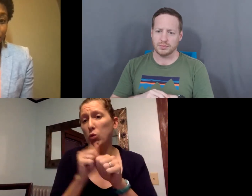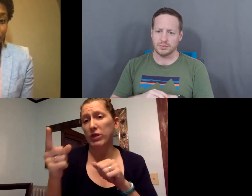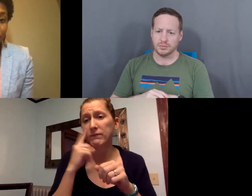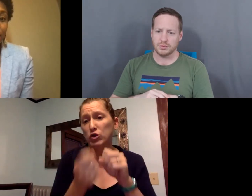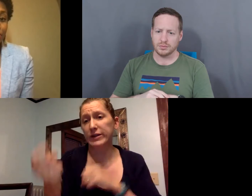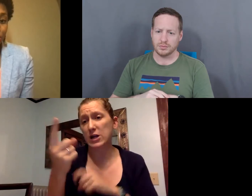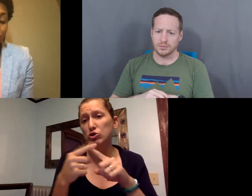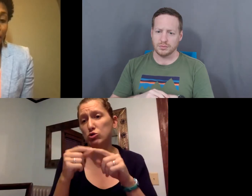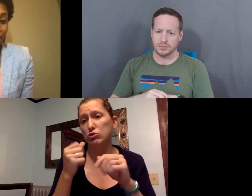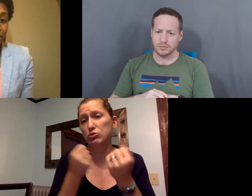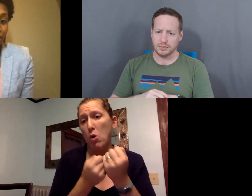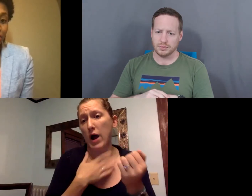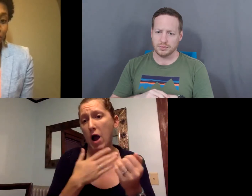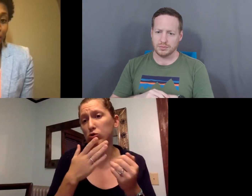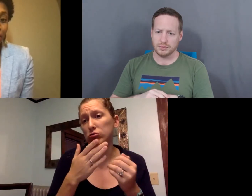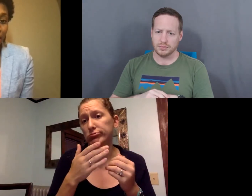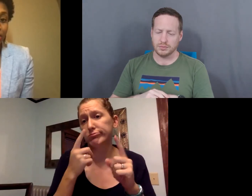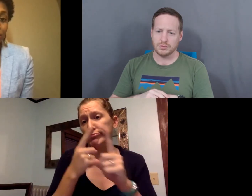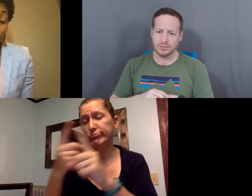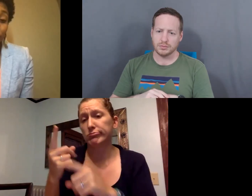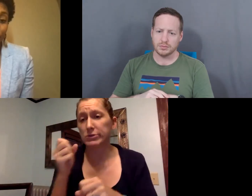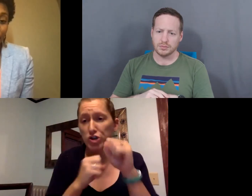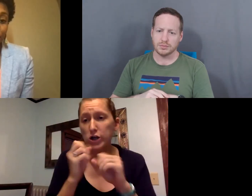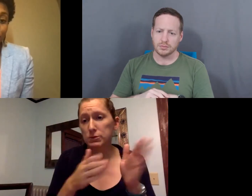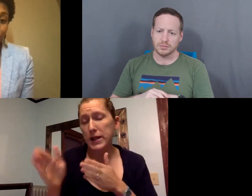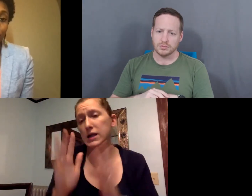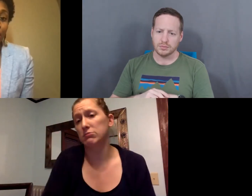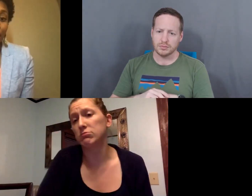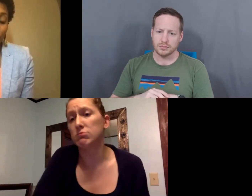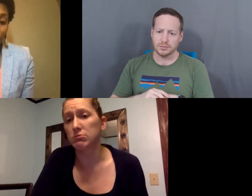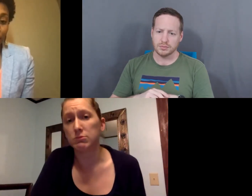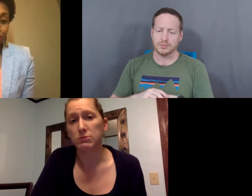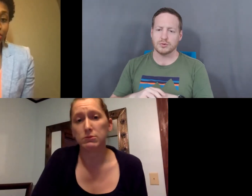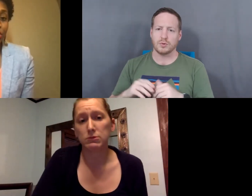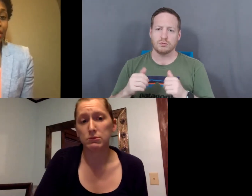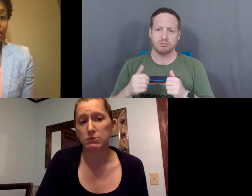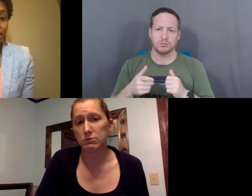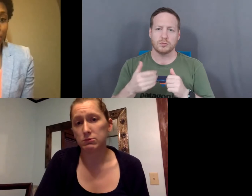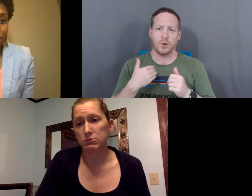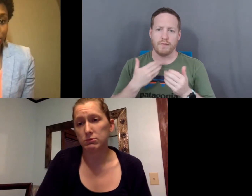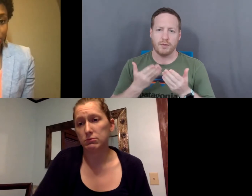motion to have us continue working with us to work on our strategic plan as well as our strategic